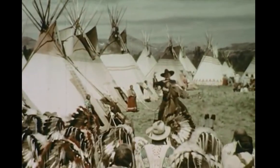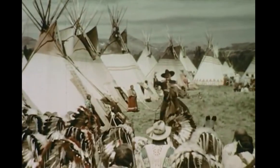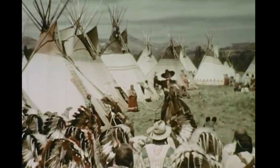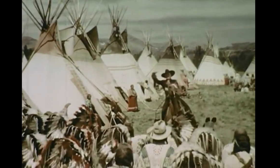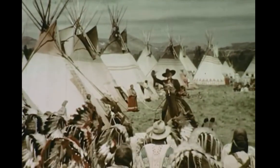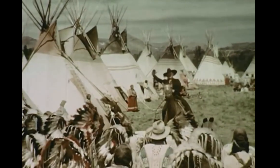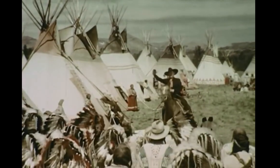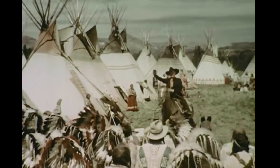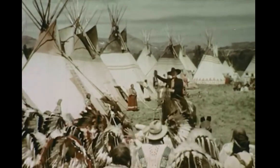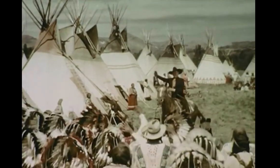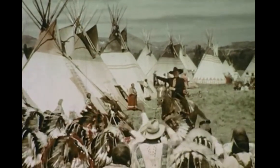stop.